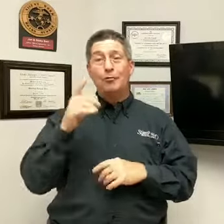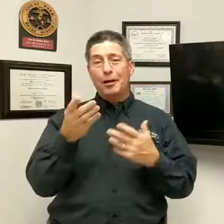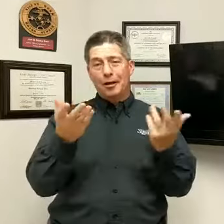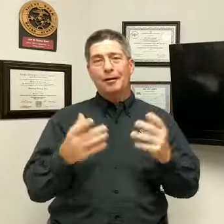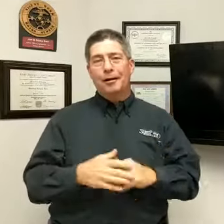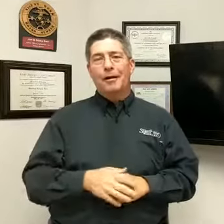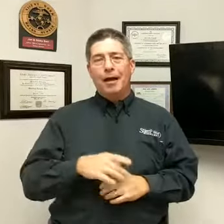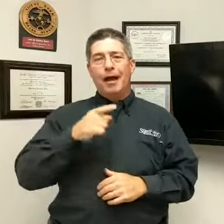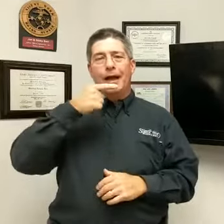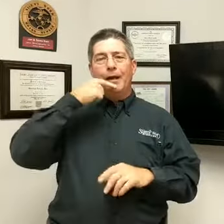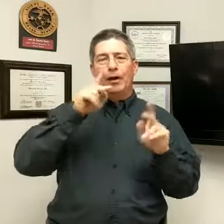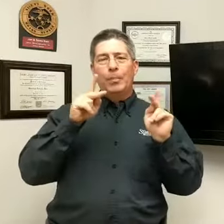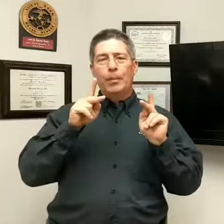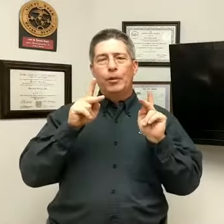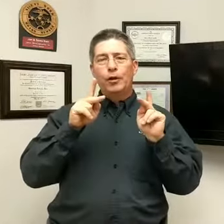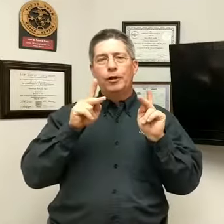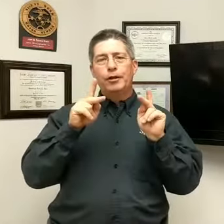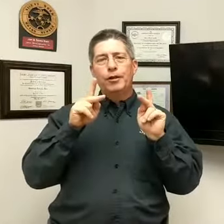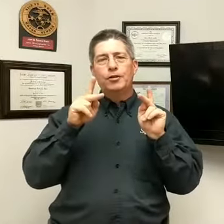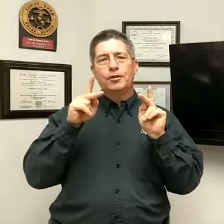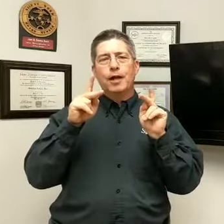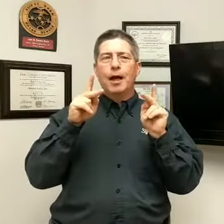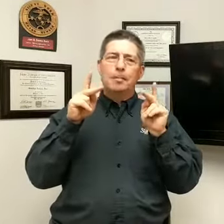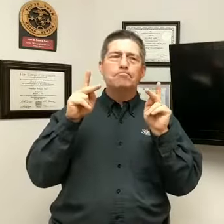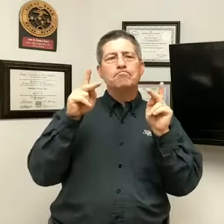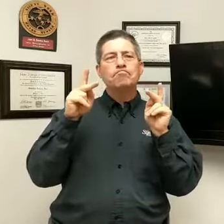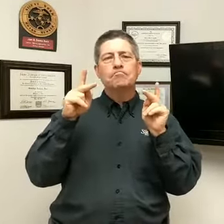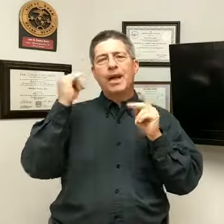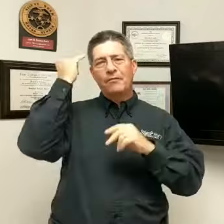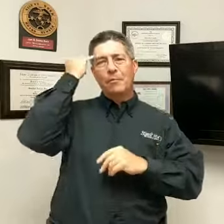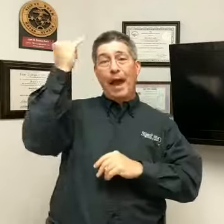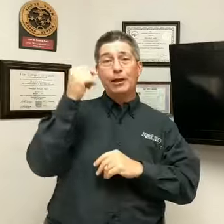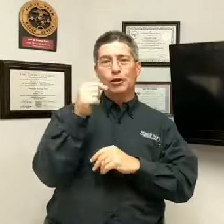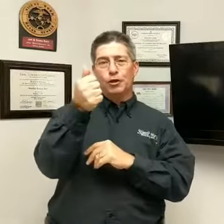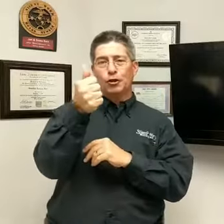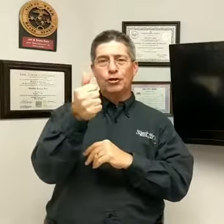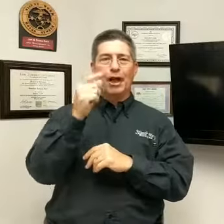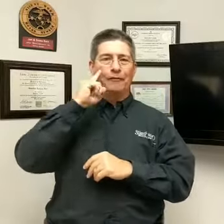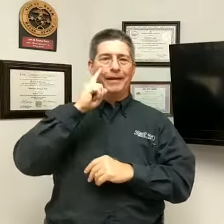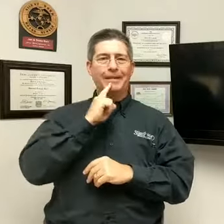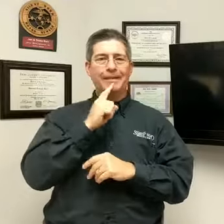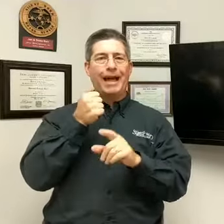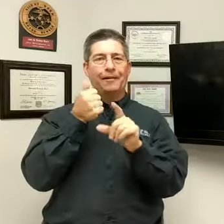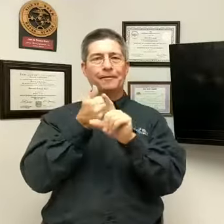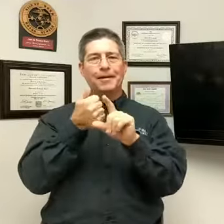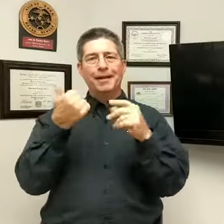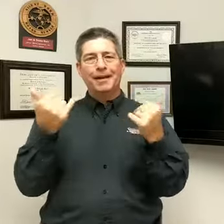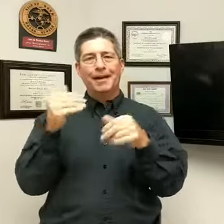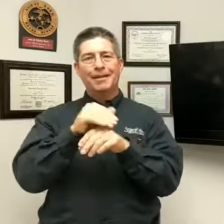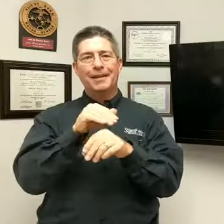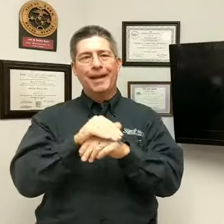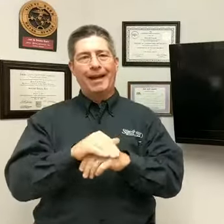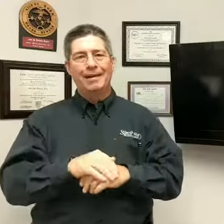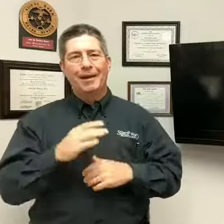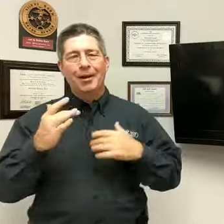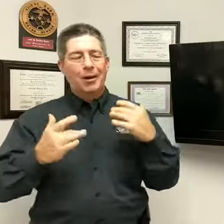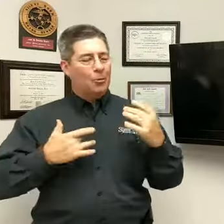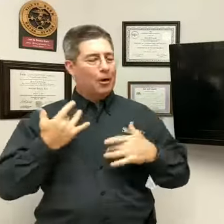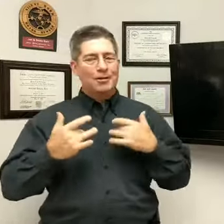then hearing people, you can just kind of imagine that yourself is deaf tonight. We're